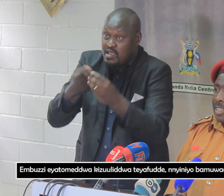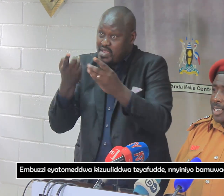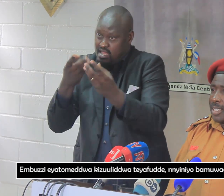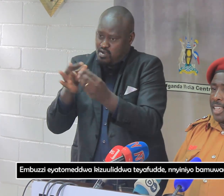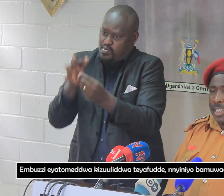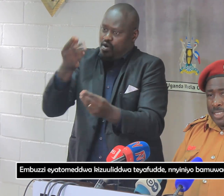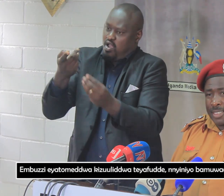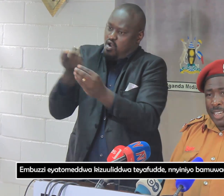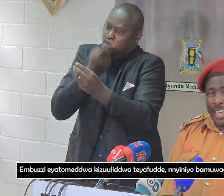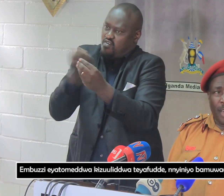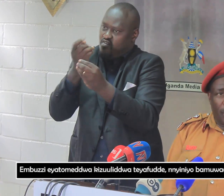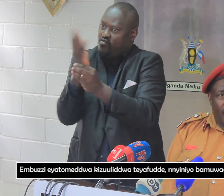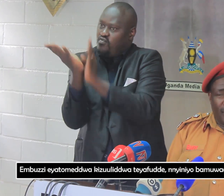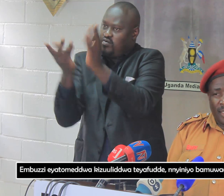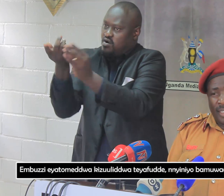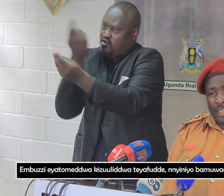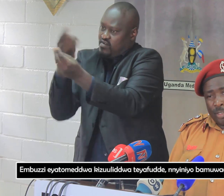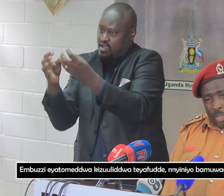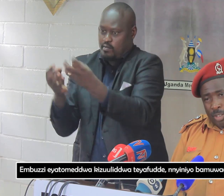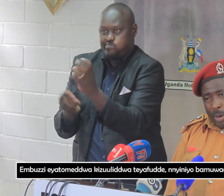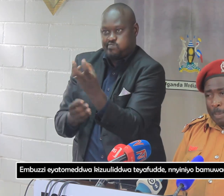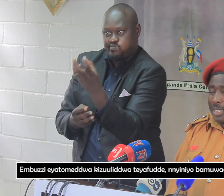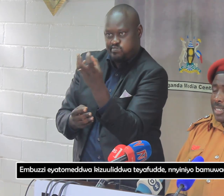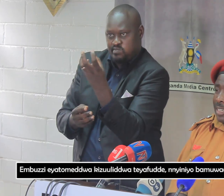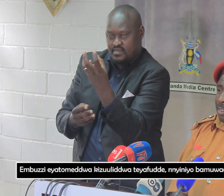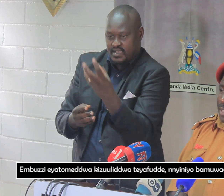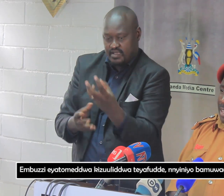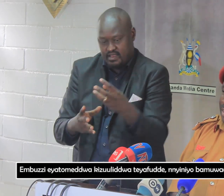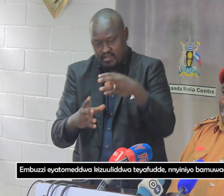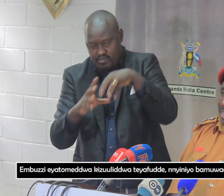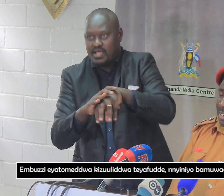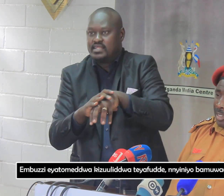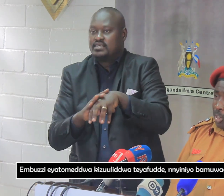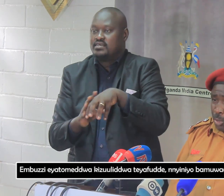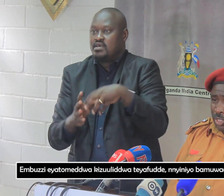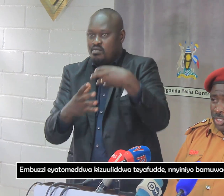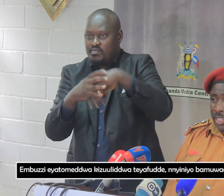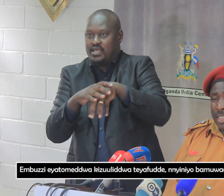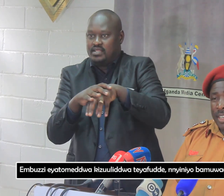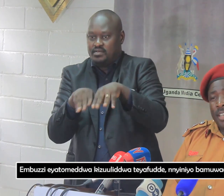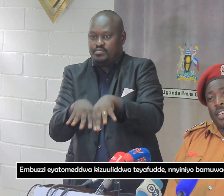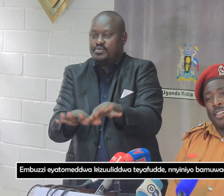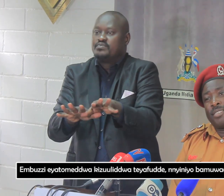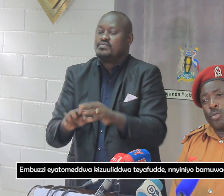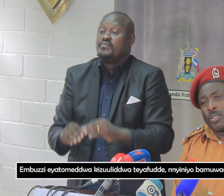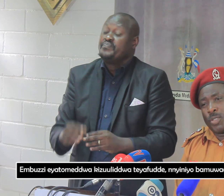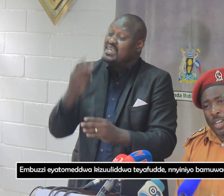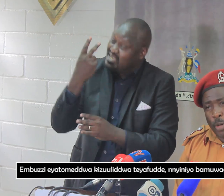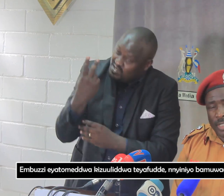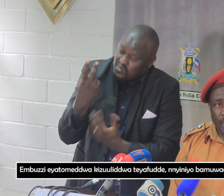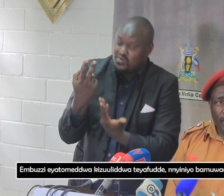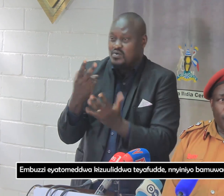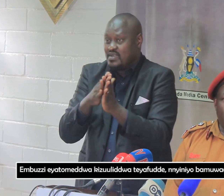heads, eat the heads, and plant those lower parts that have the roots. In 2 to